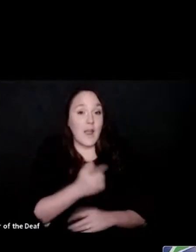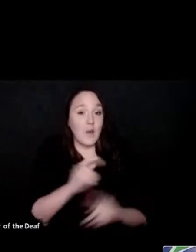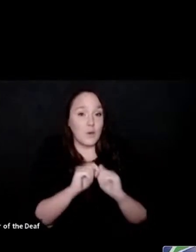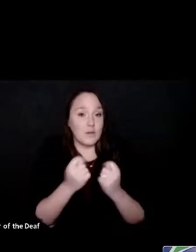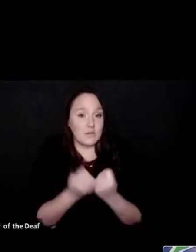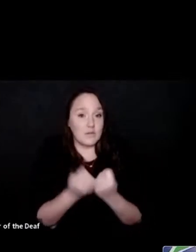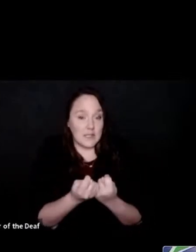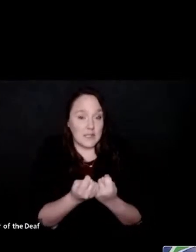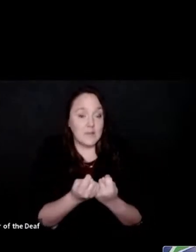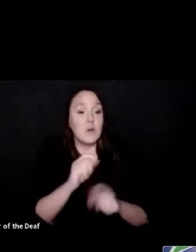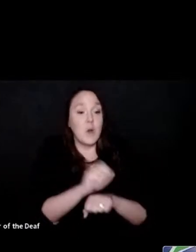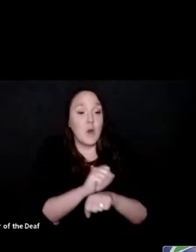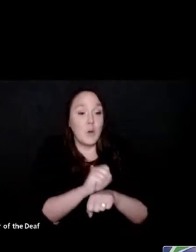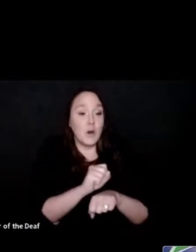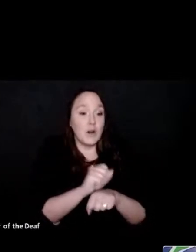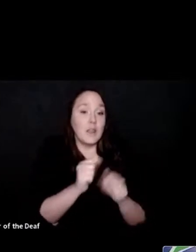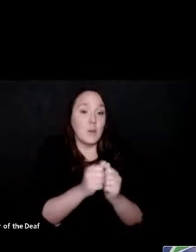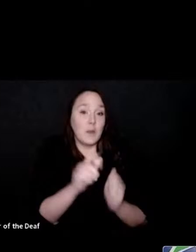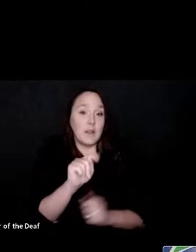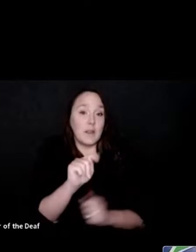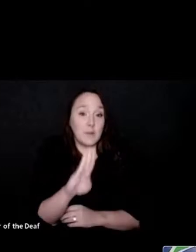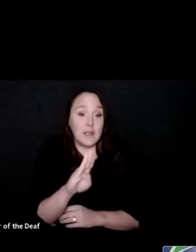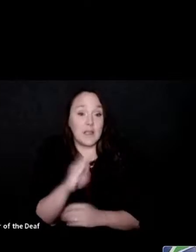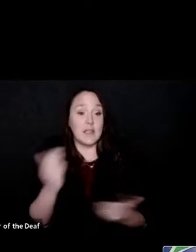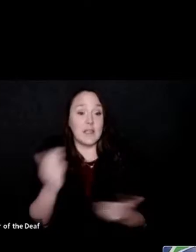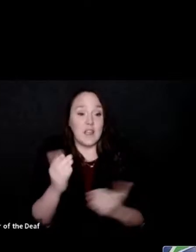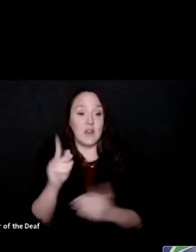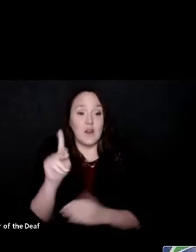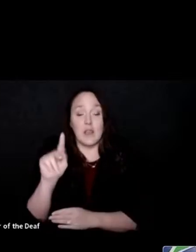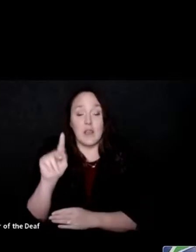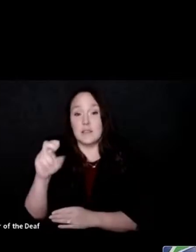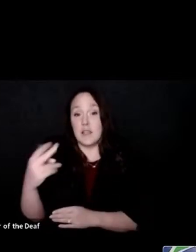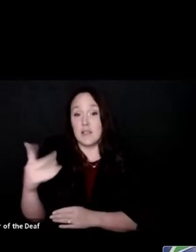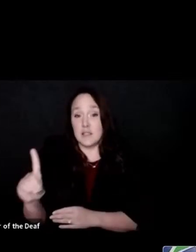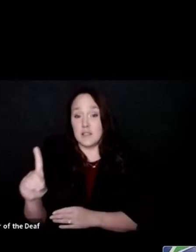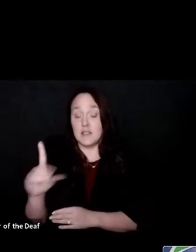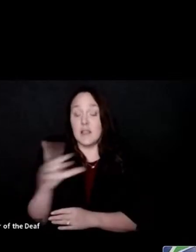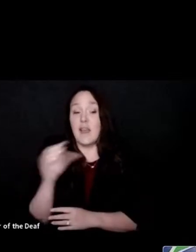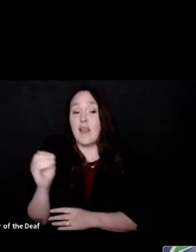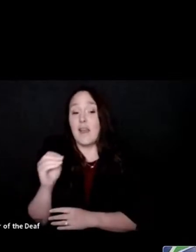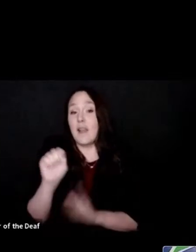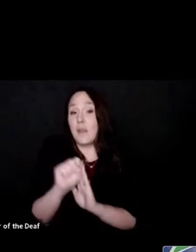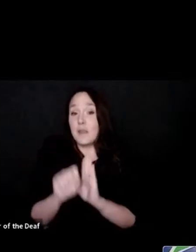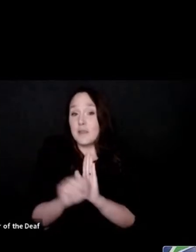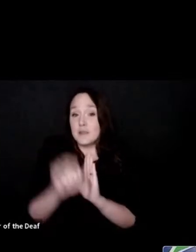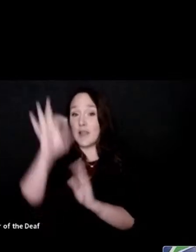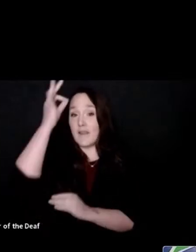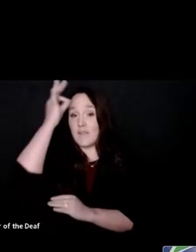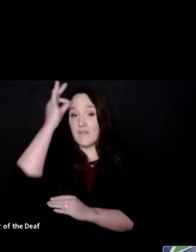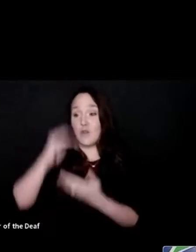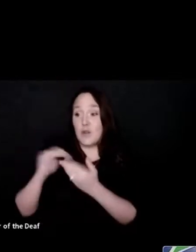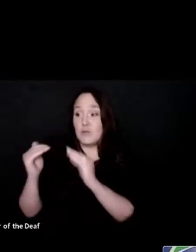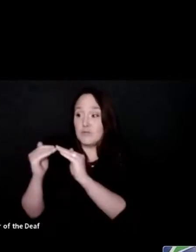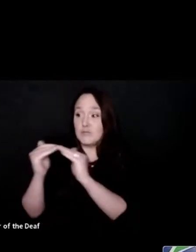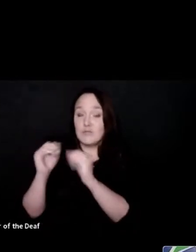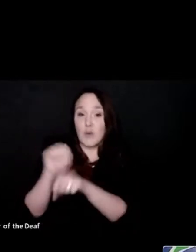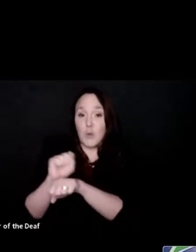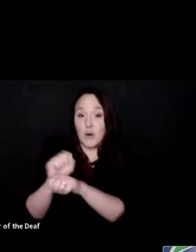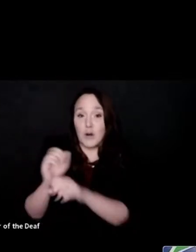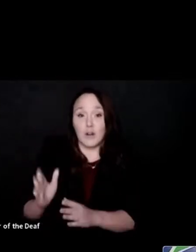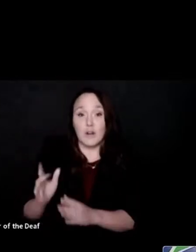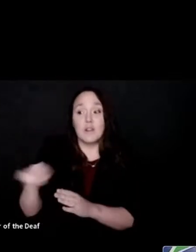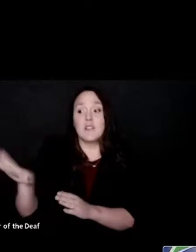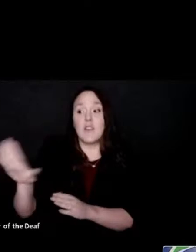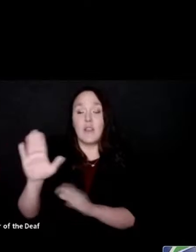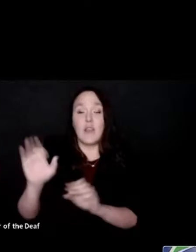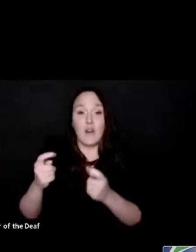team working in TB here at KCHD, as well as our state and federal colleagues for their efforts to